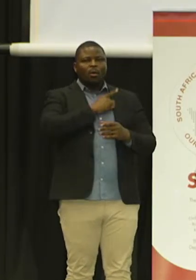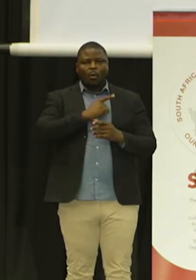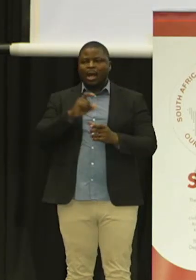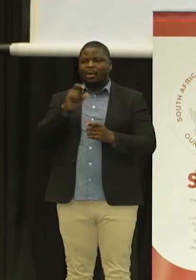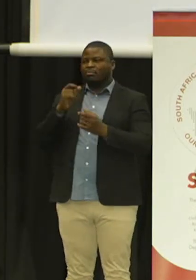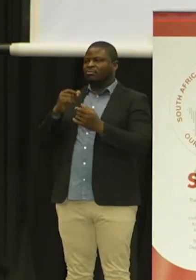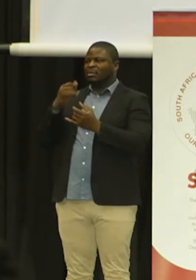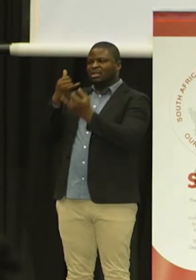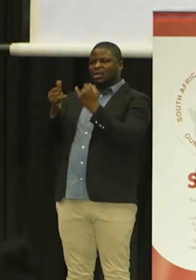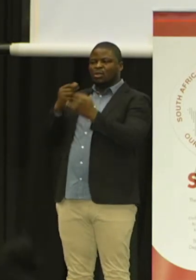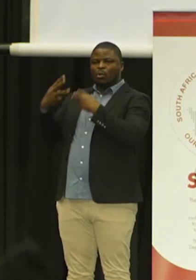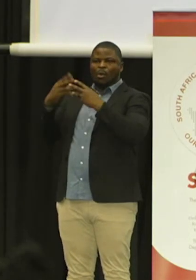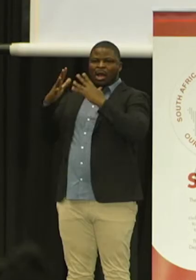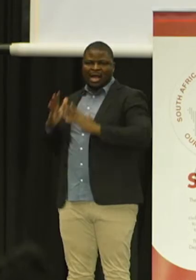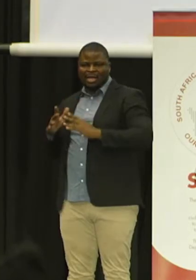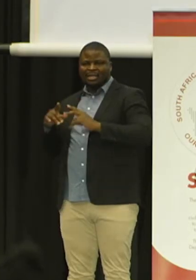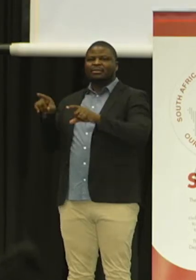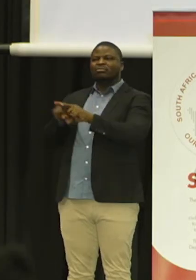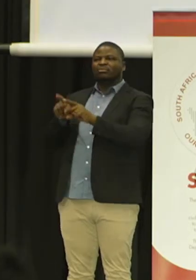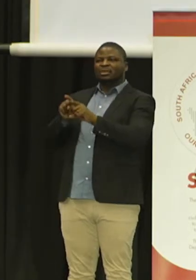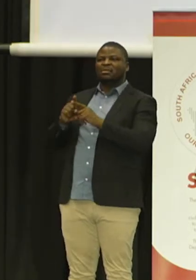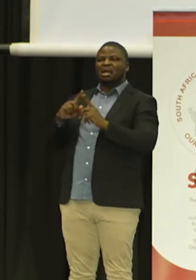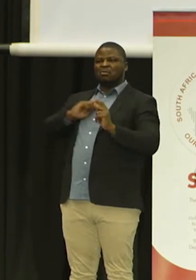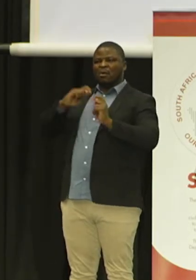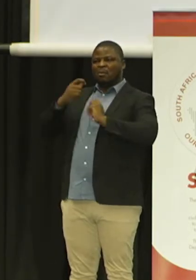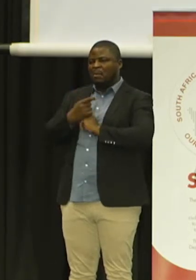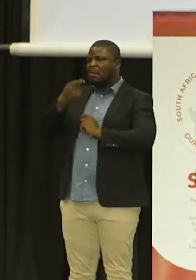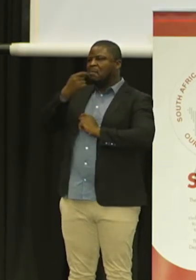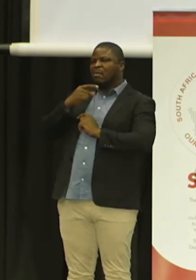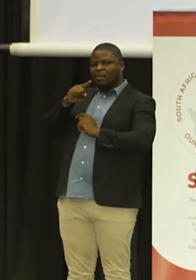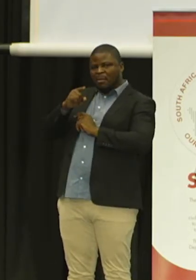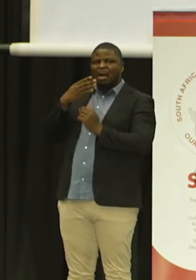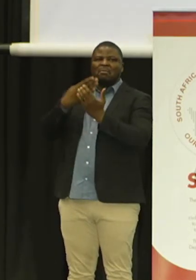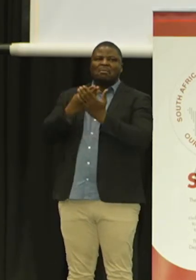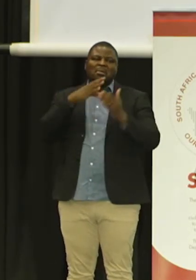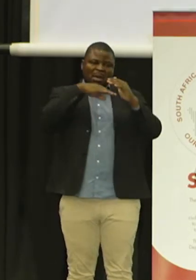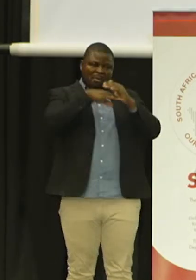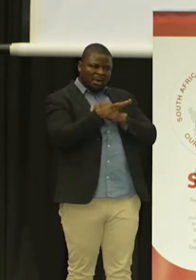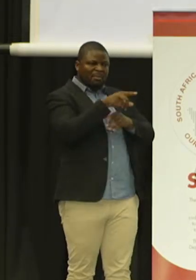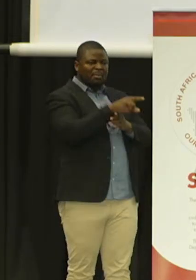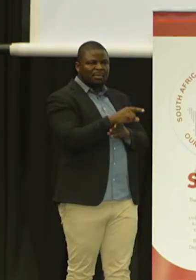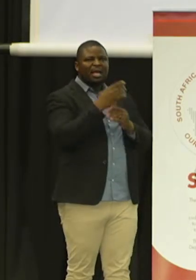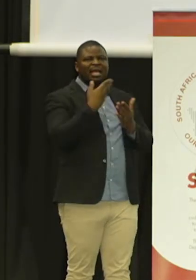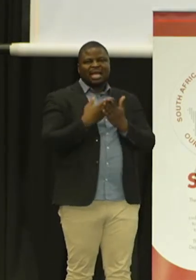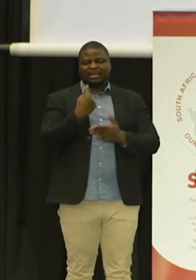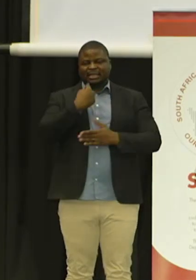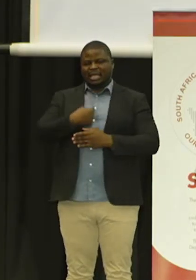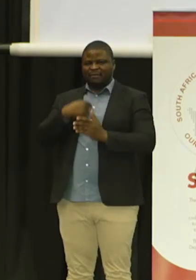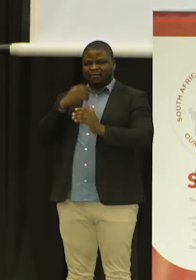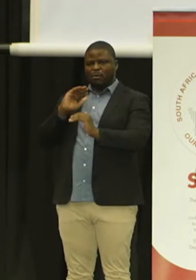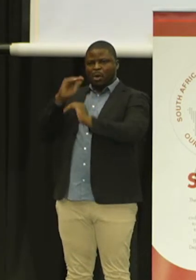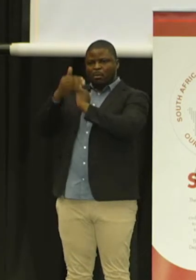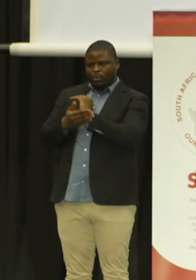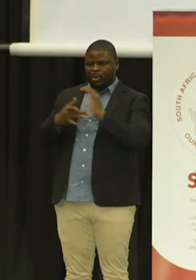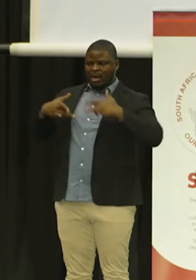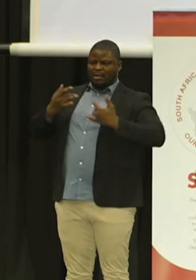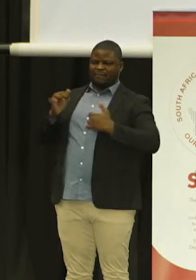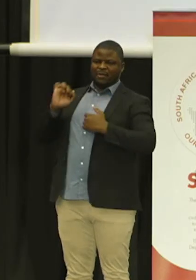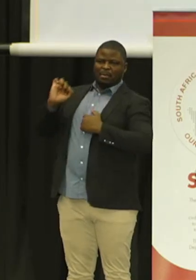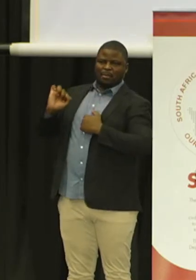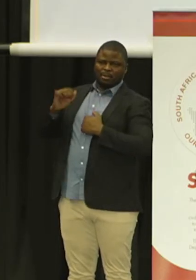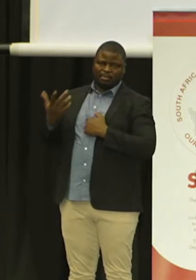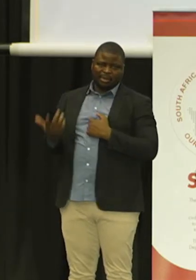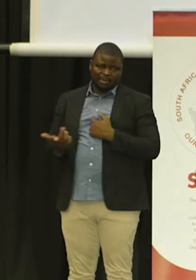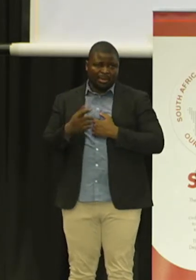members are treated with dignity and respect and can protect their own health and lives. And the Department of Health, PEPFAR, and the Global Fund